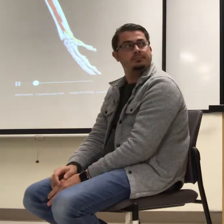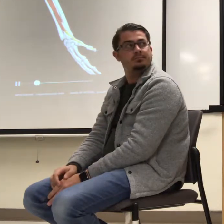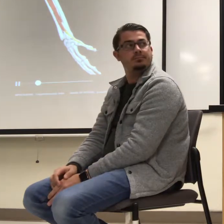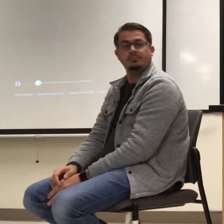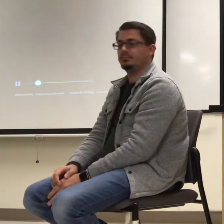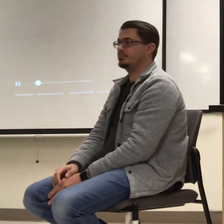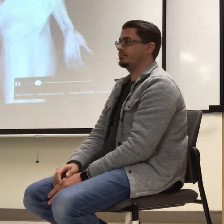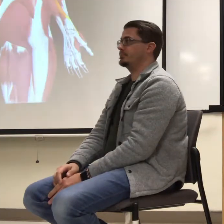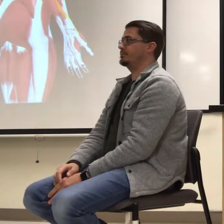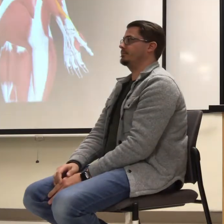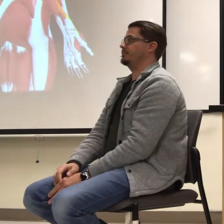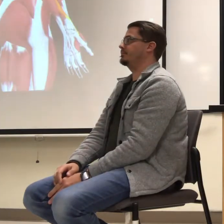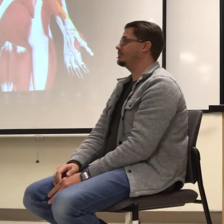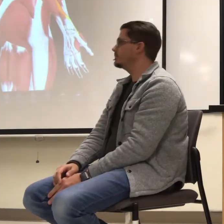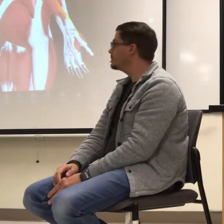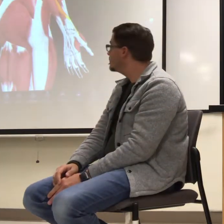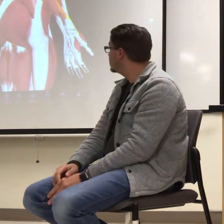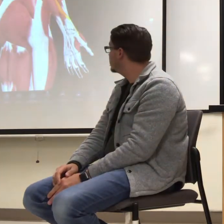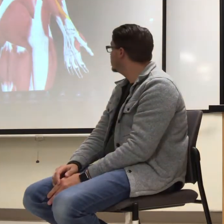extension.